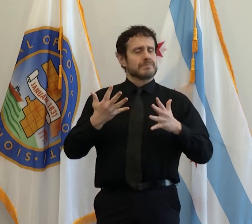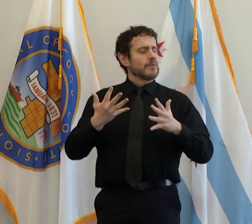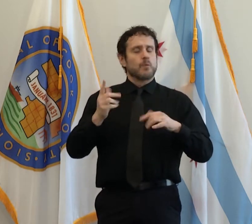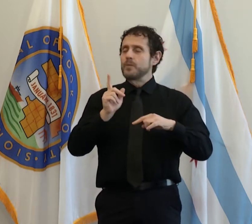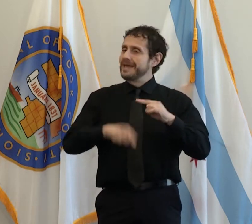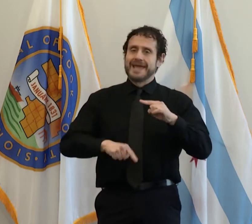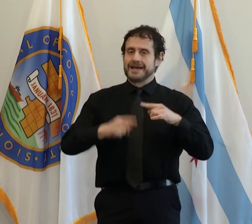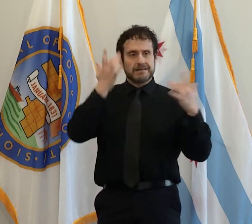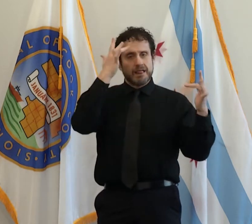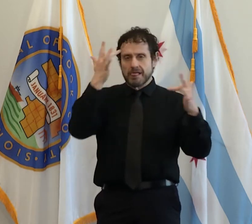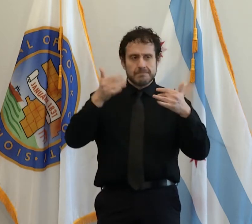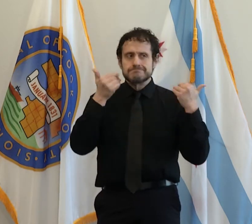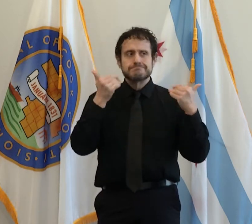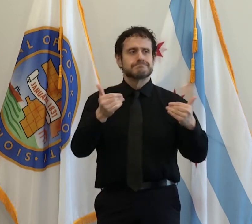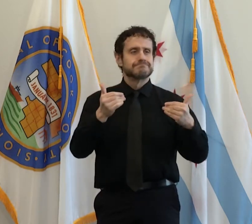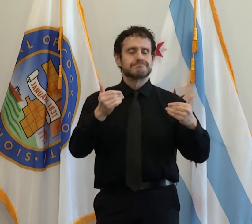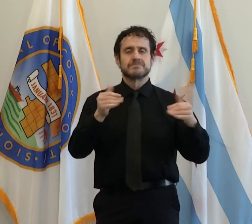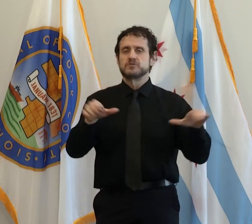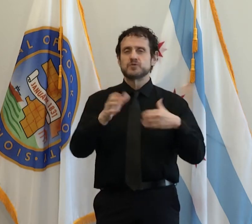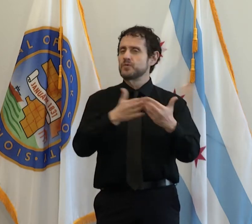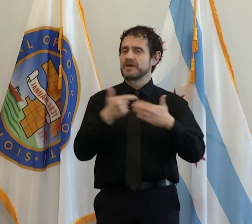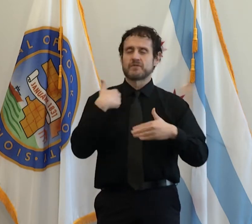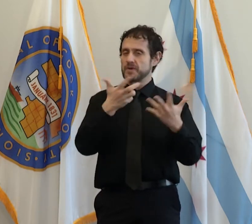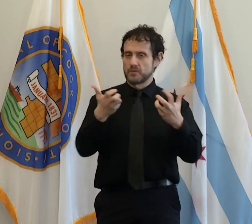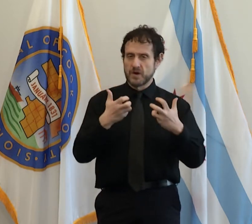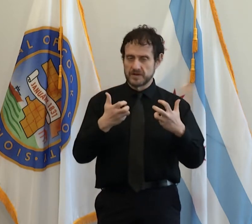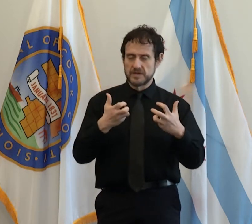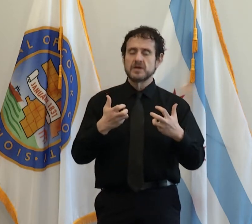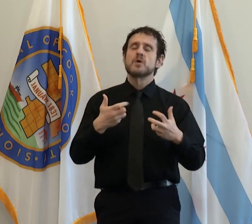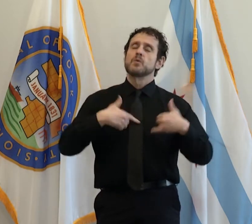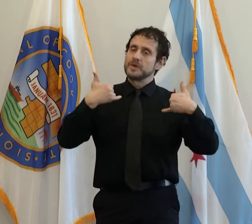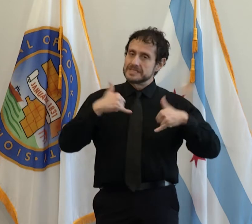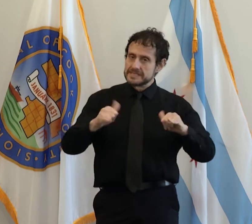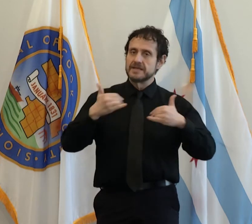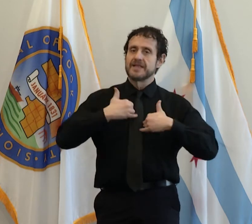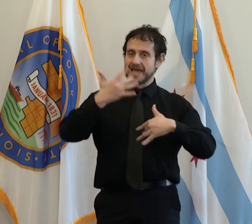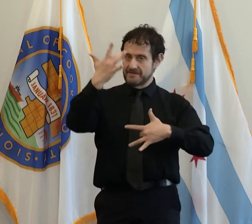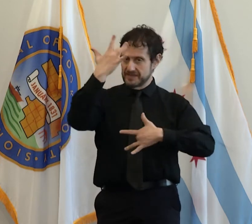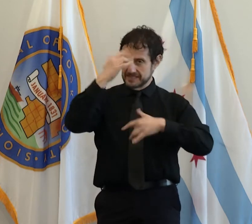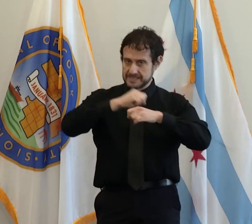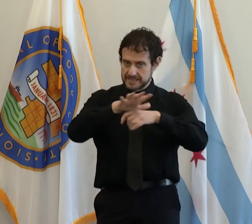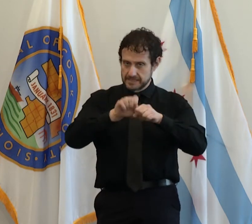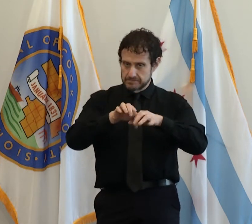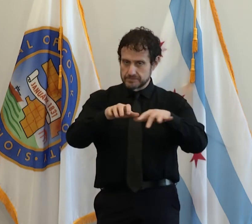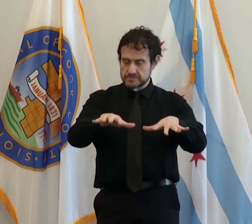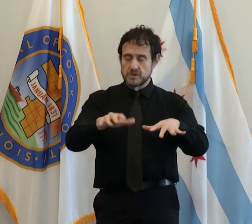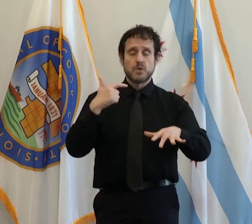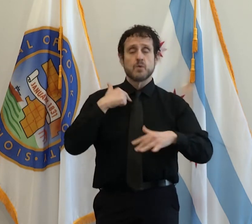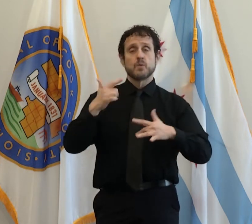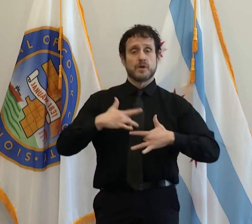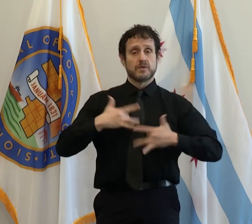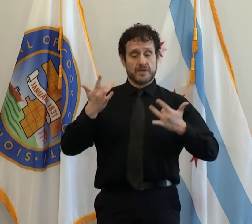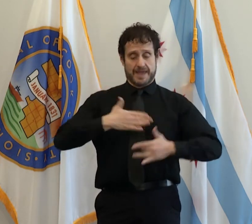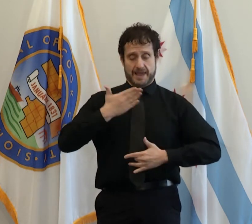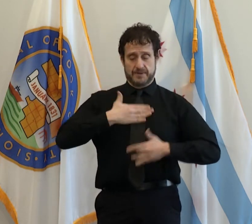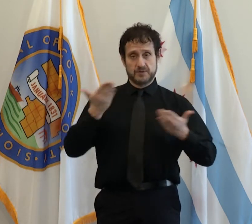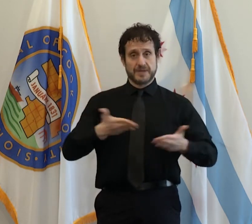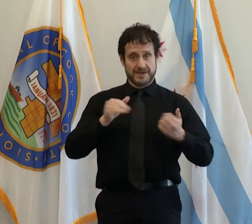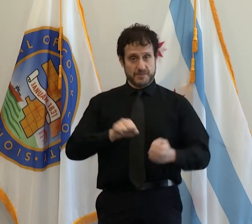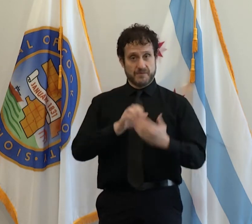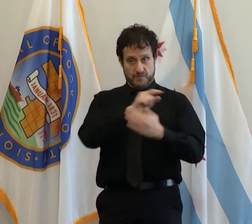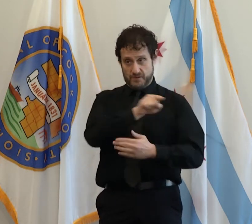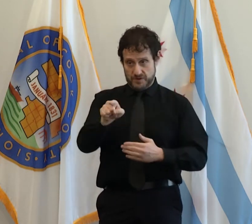We're still not out of the woods with this yet. And so we are delighted again to be here before you. We're happy about